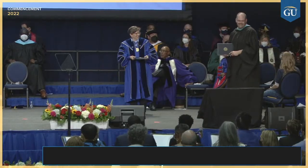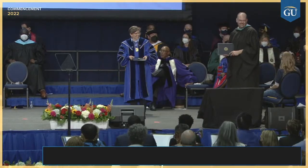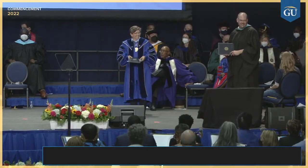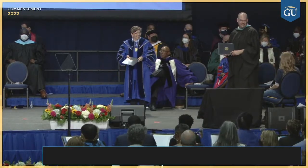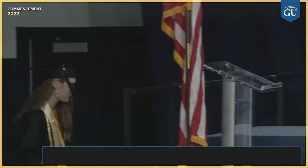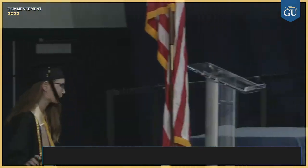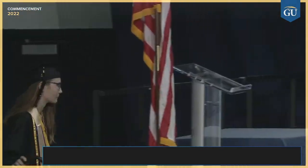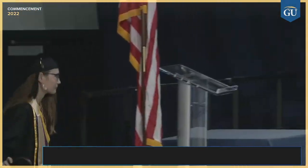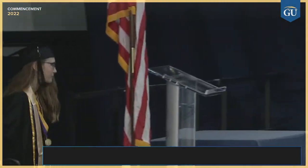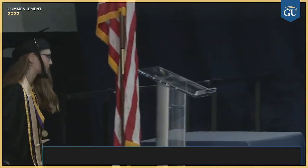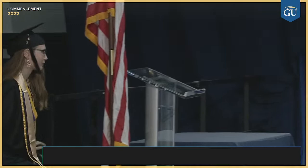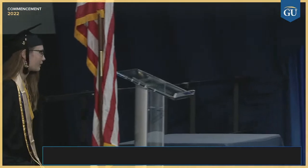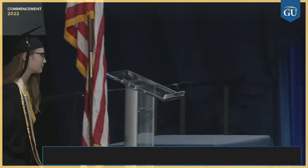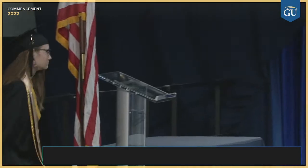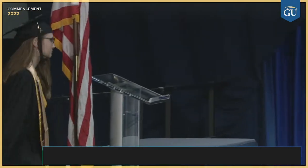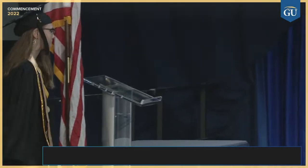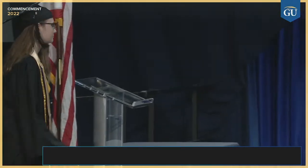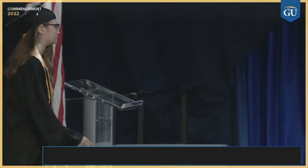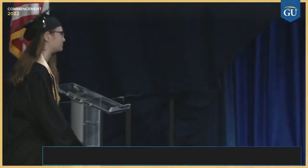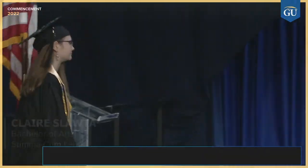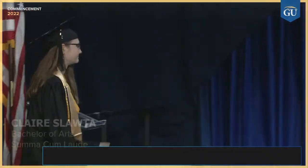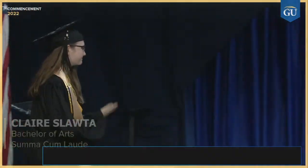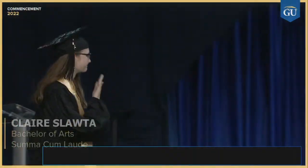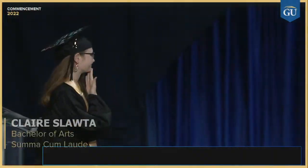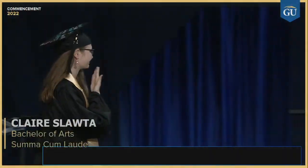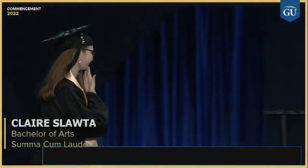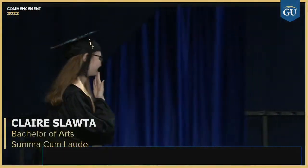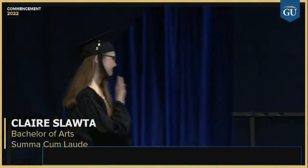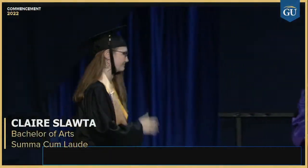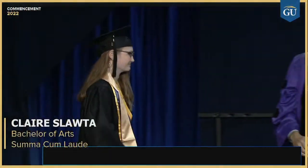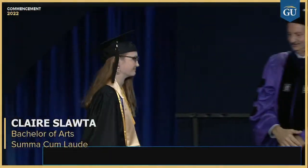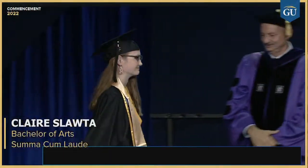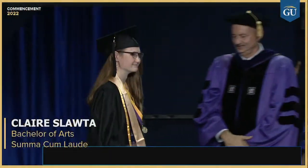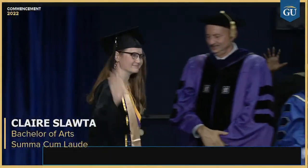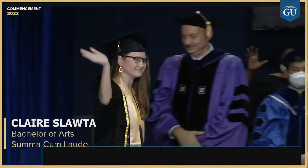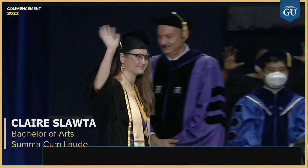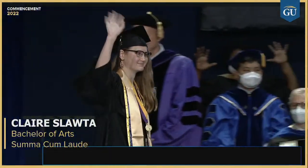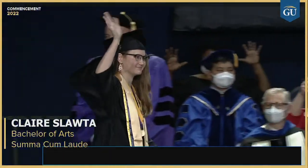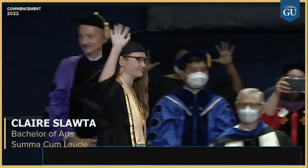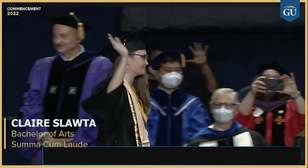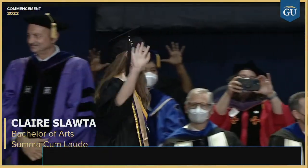Claire Slafta, Bachelor of Arts, summa cum laude.